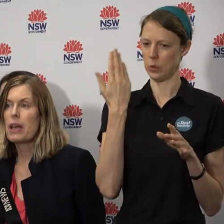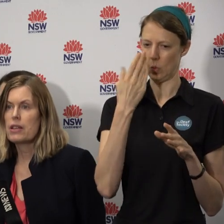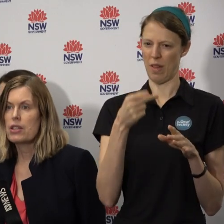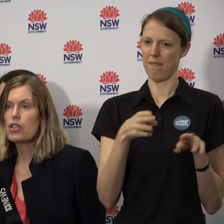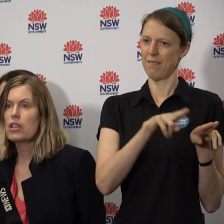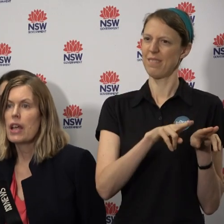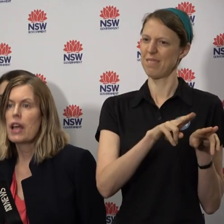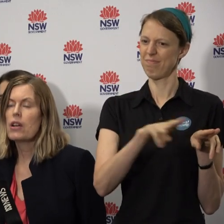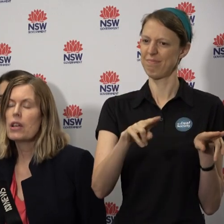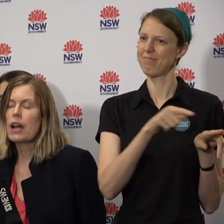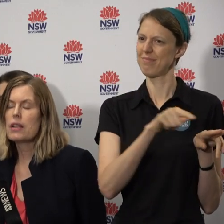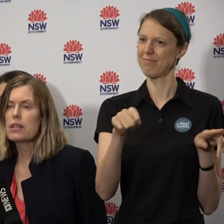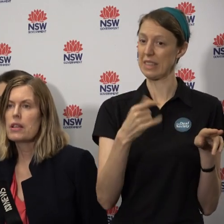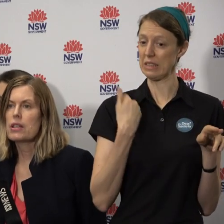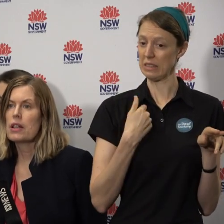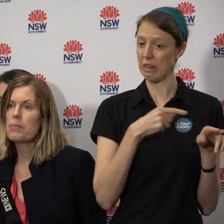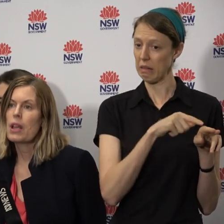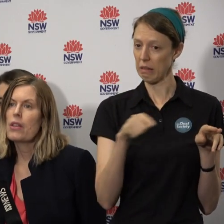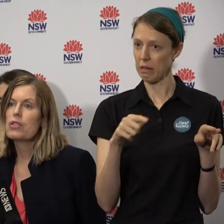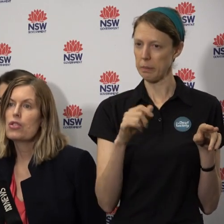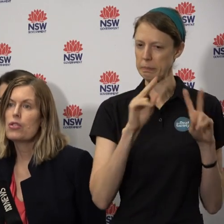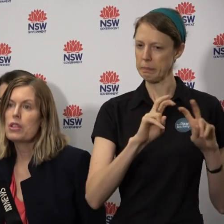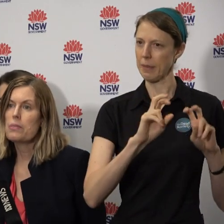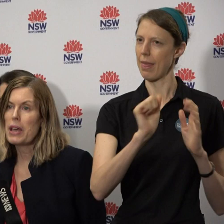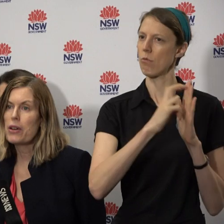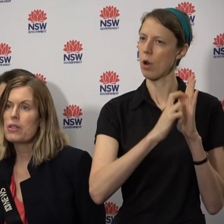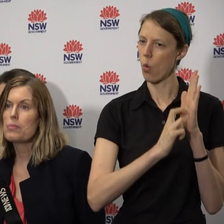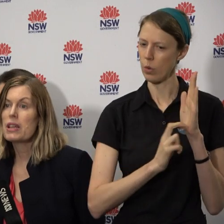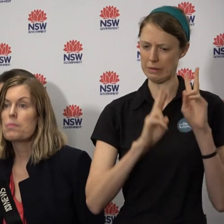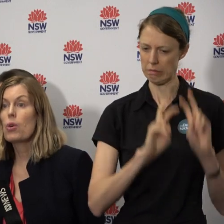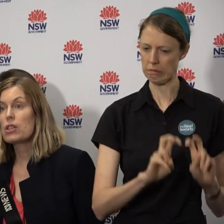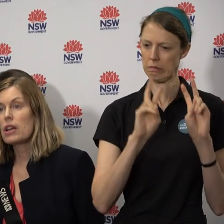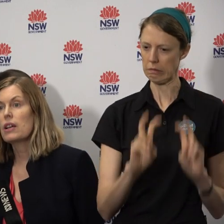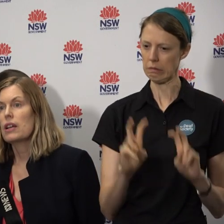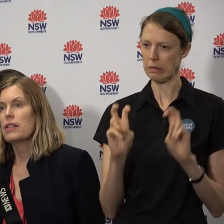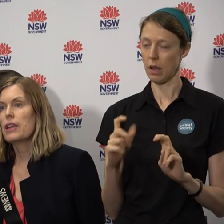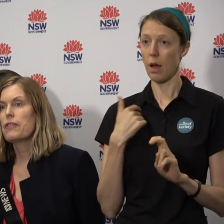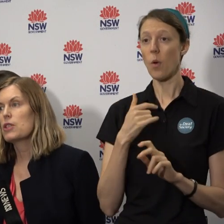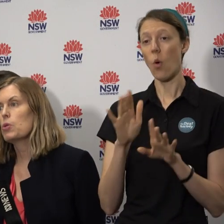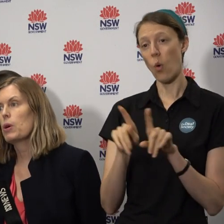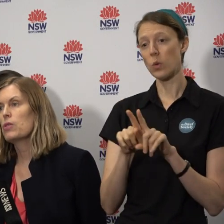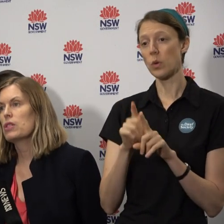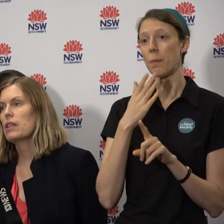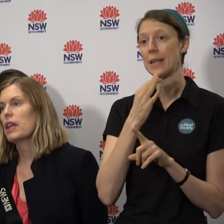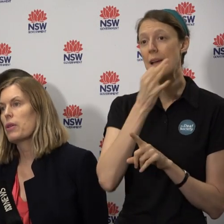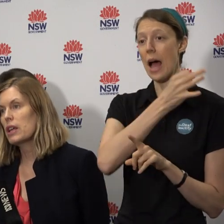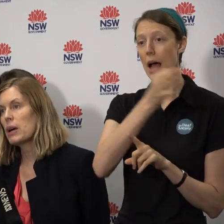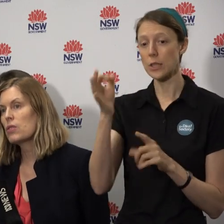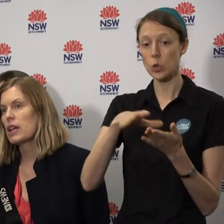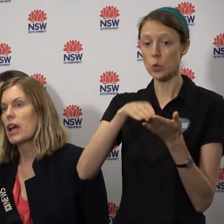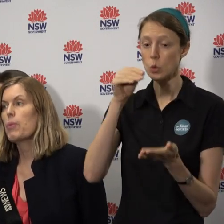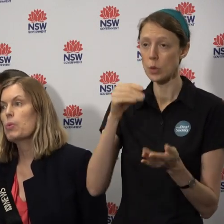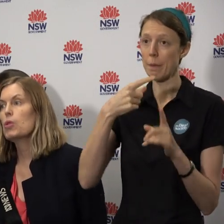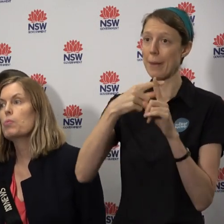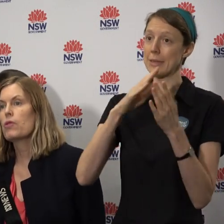and then make a decision. And I ask that the students and parents please monitor the Facebook posts and their